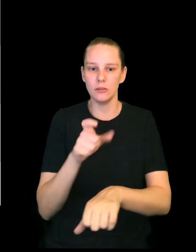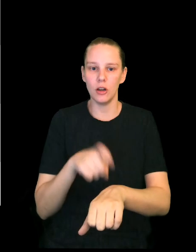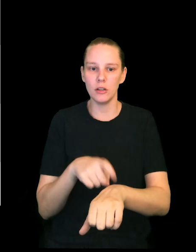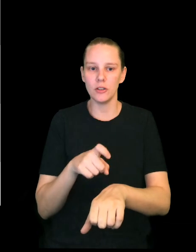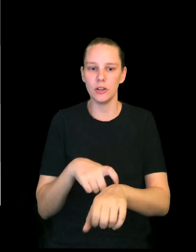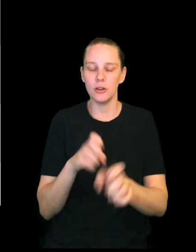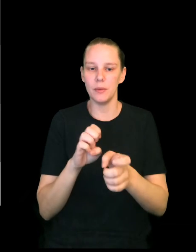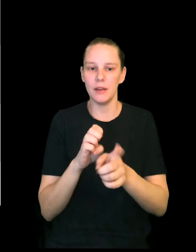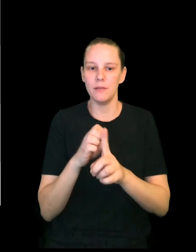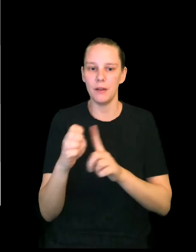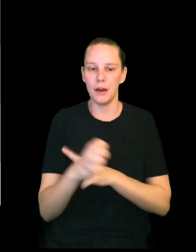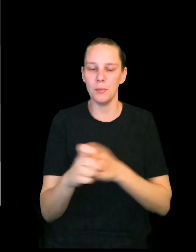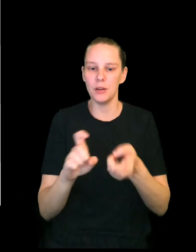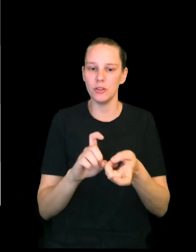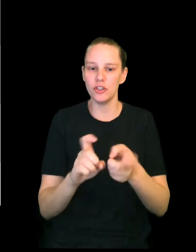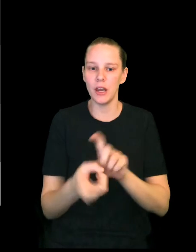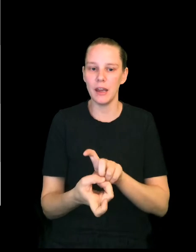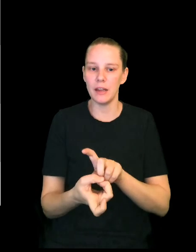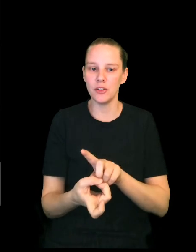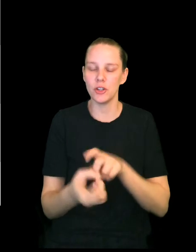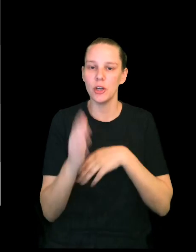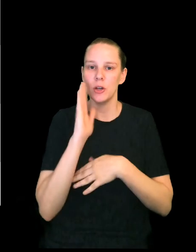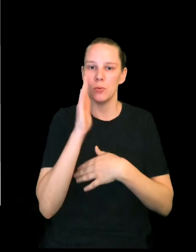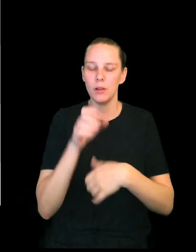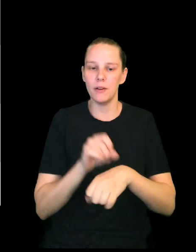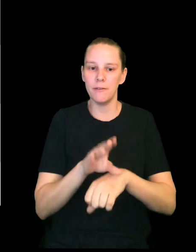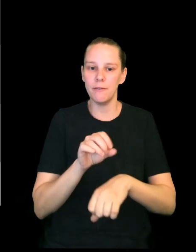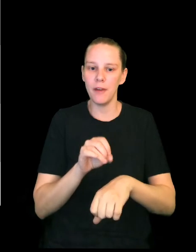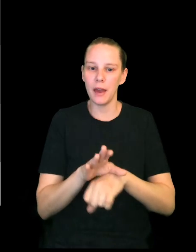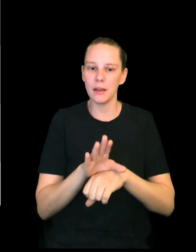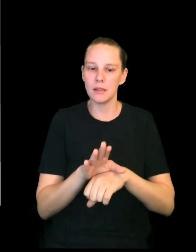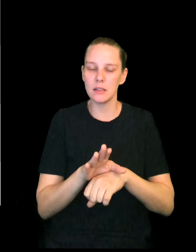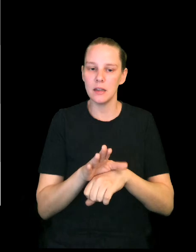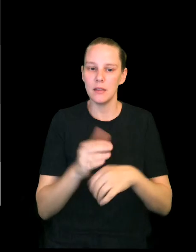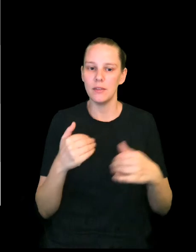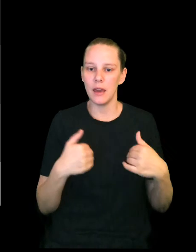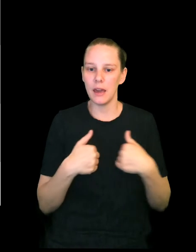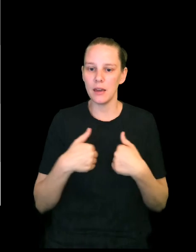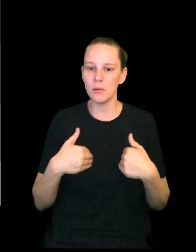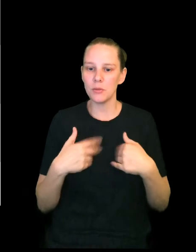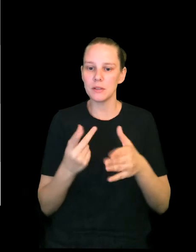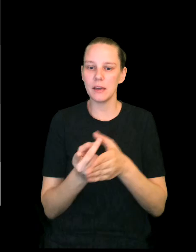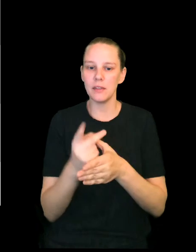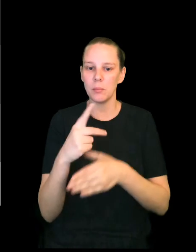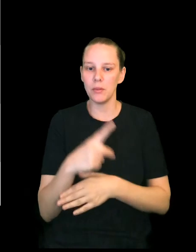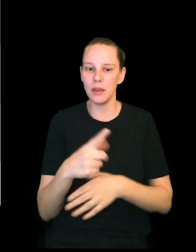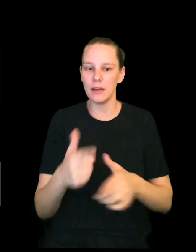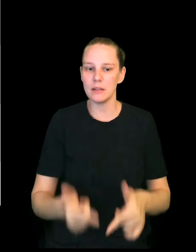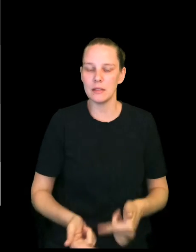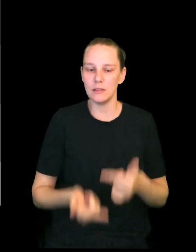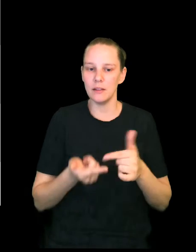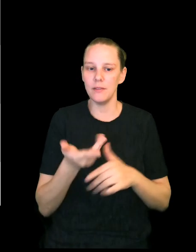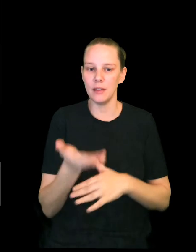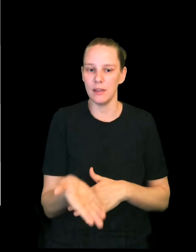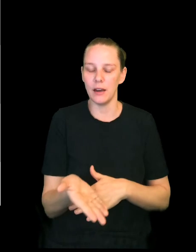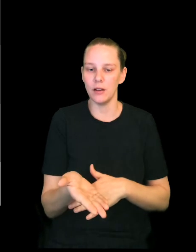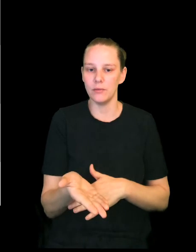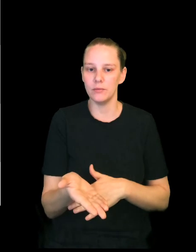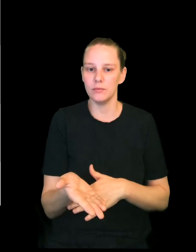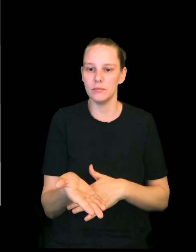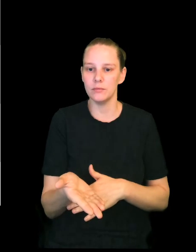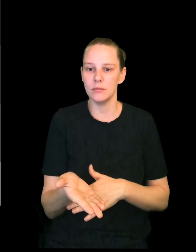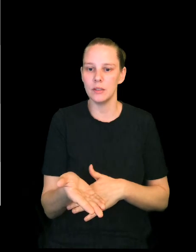This long-term environmental change will affect the animals and the plants living